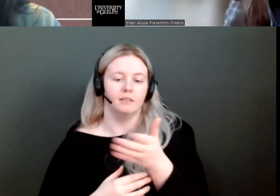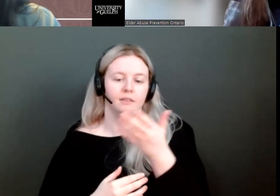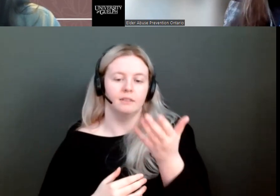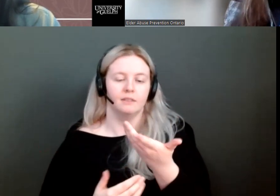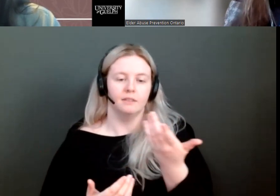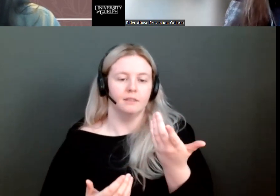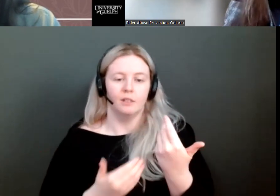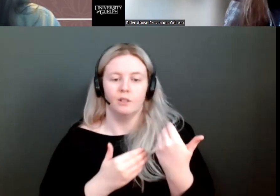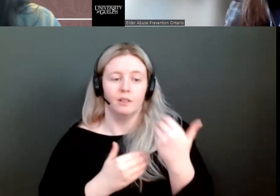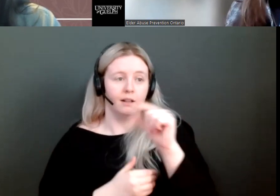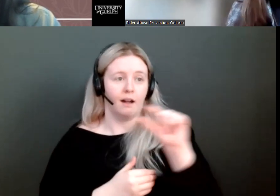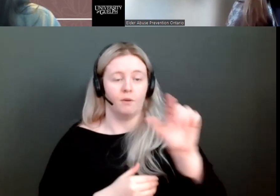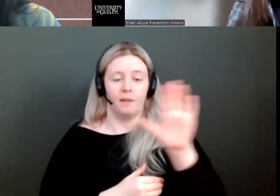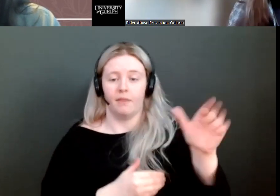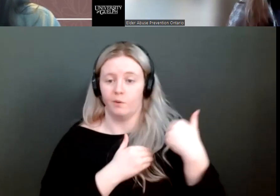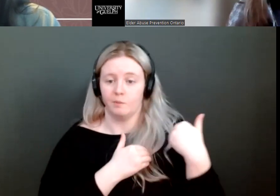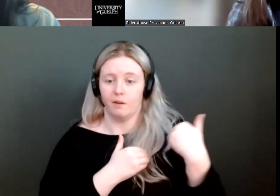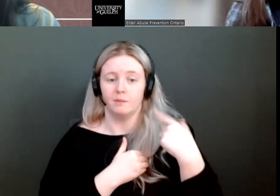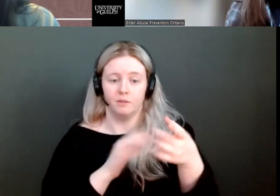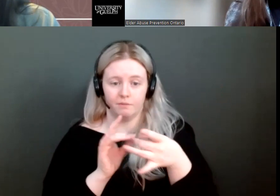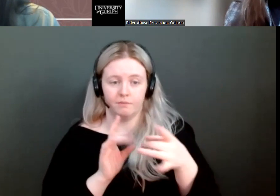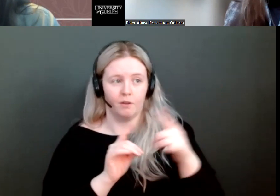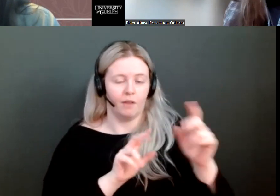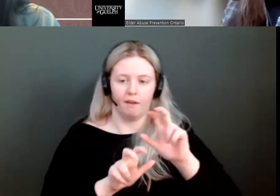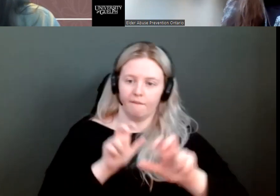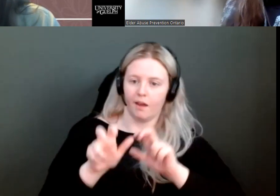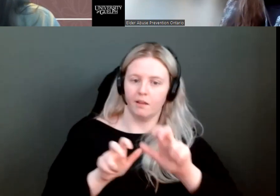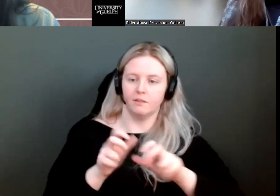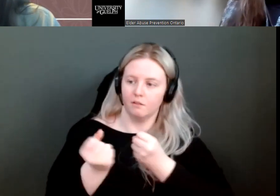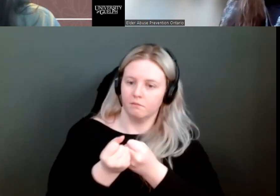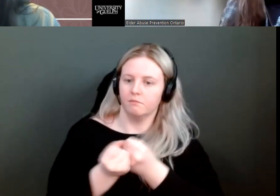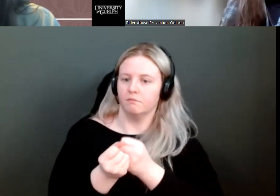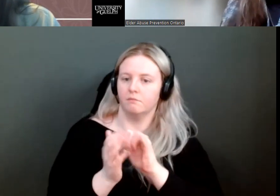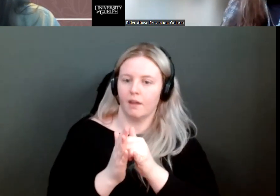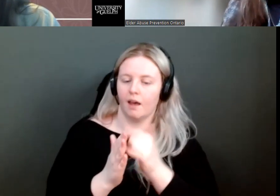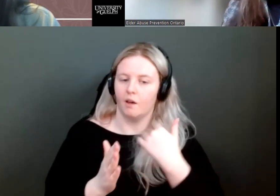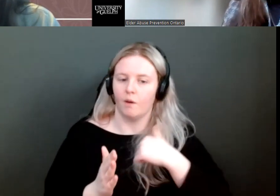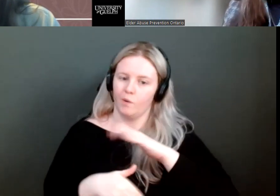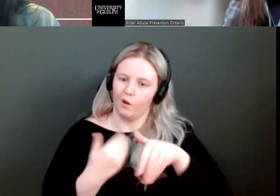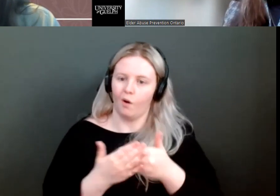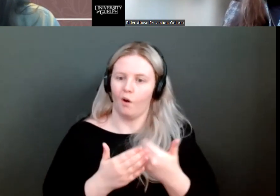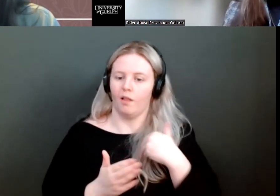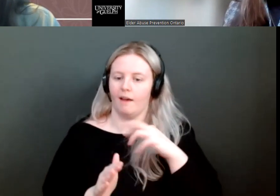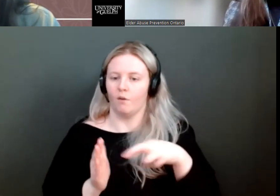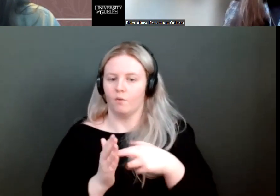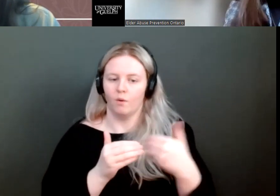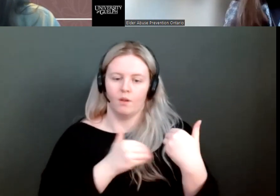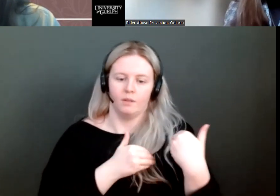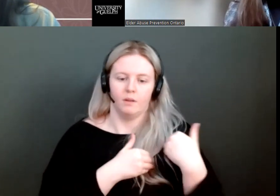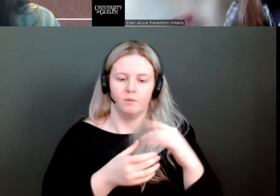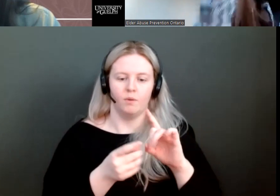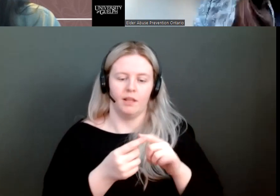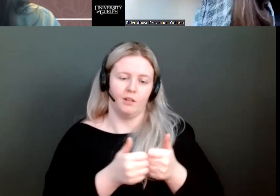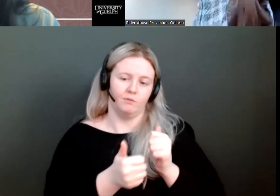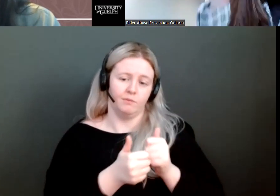of the government, as you referred to, in terms of that investment, and how we can all play that role in terms of prevention. So thank